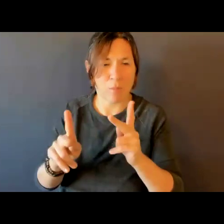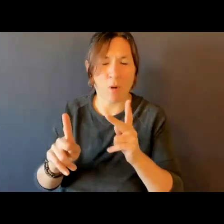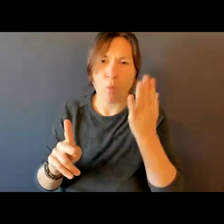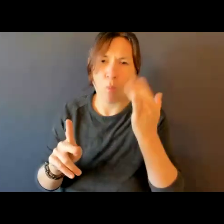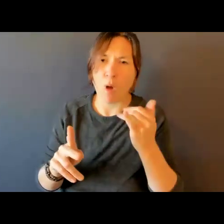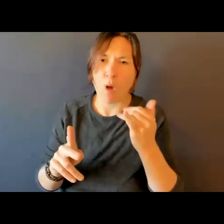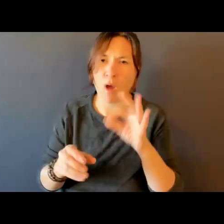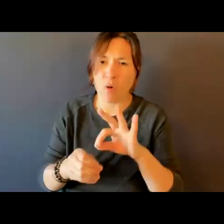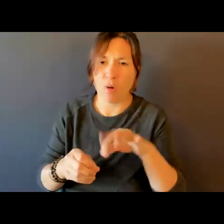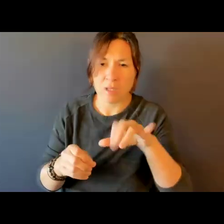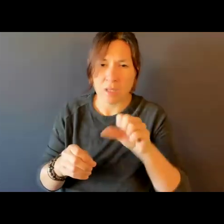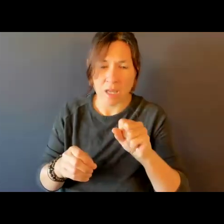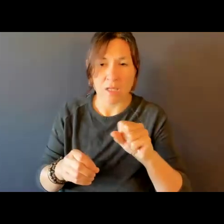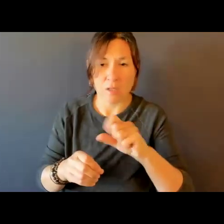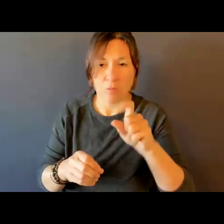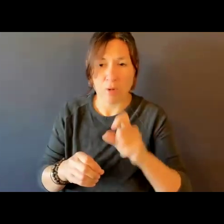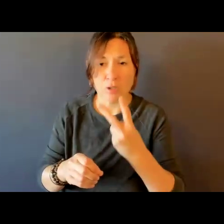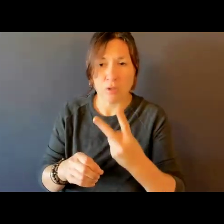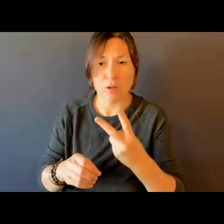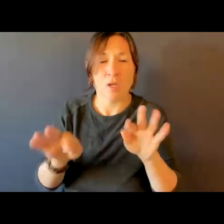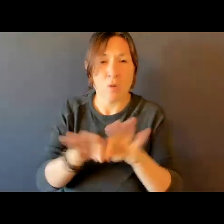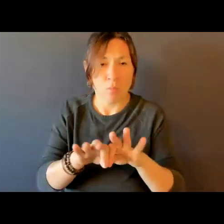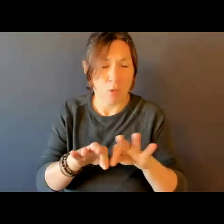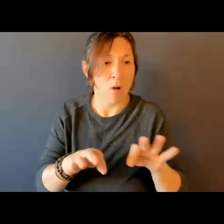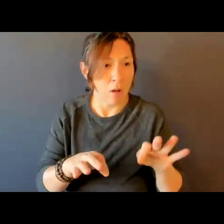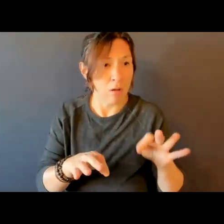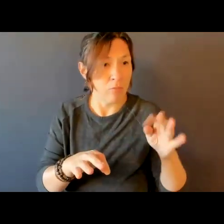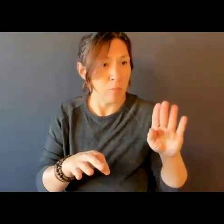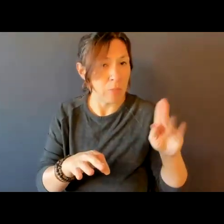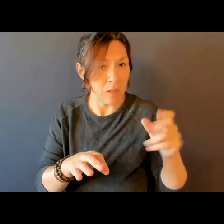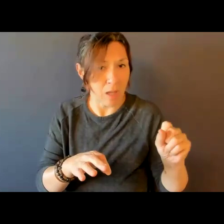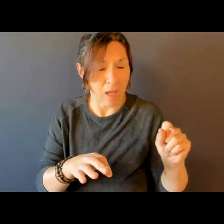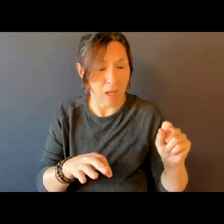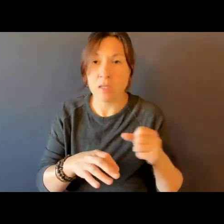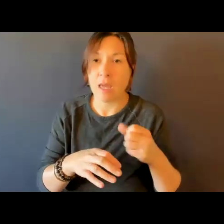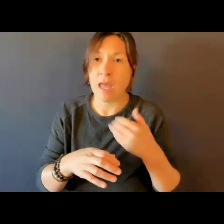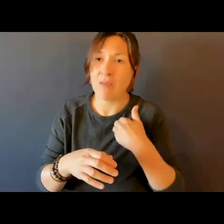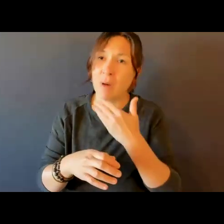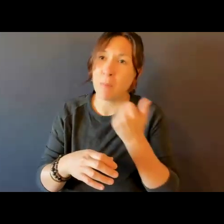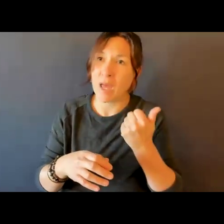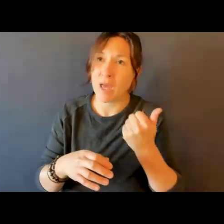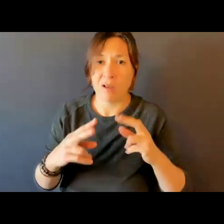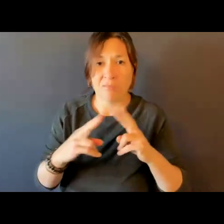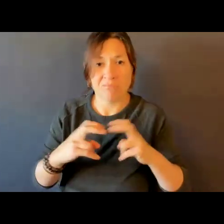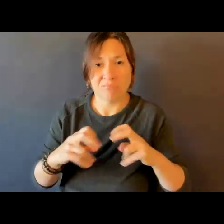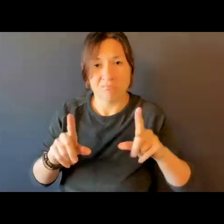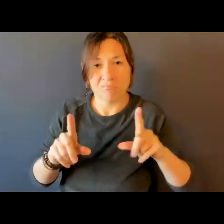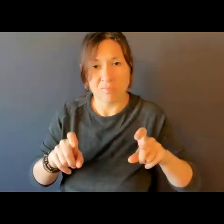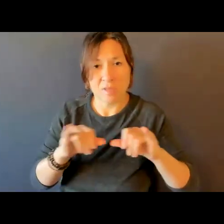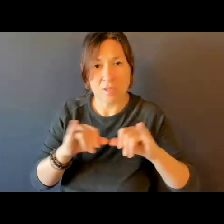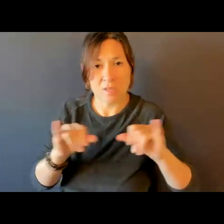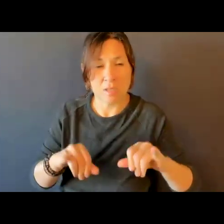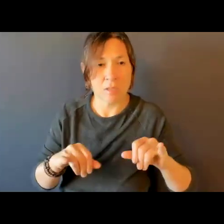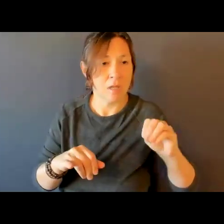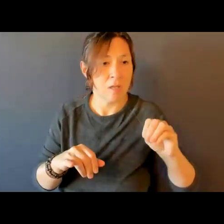for the BPS to create a much better curriculum and assessment system. 1, MCAS, the Massachusetts Child